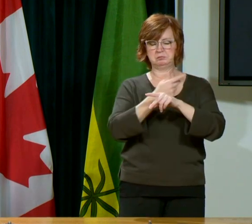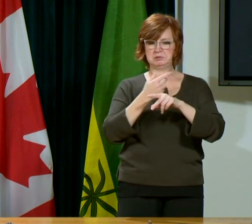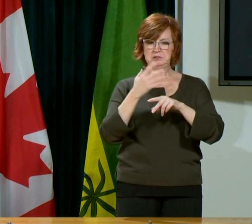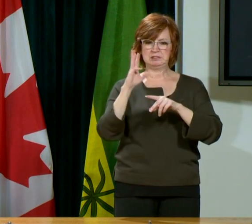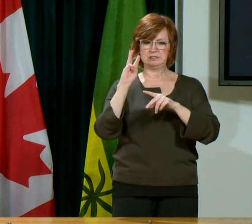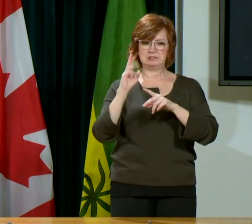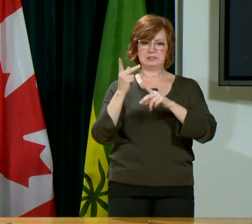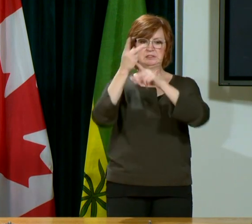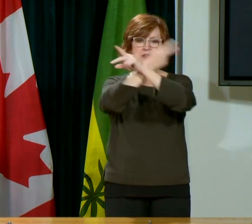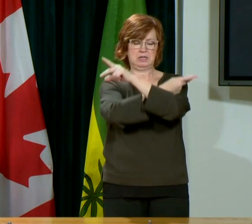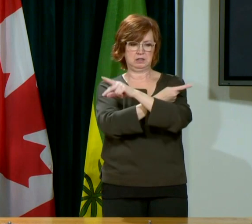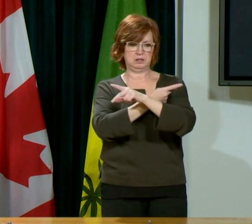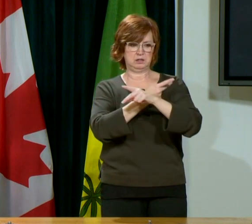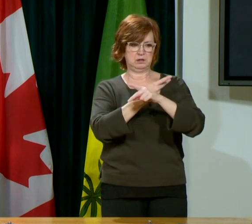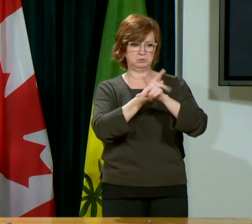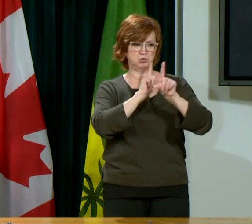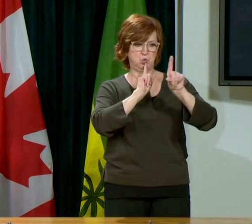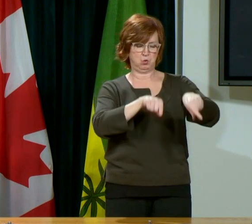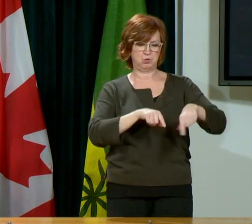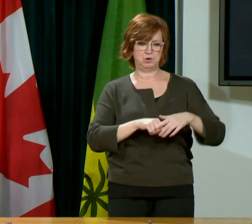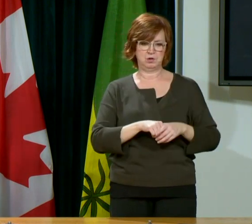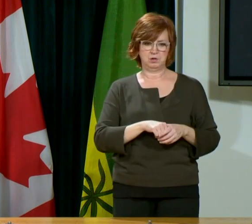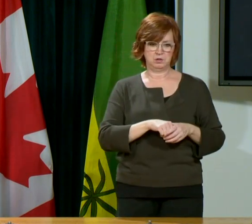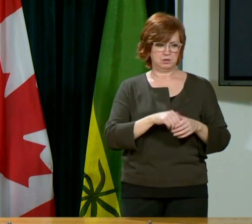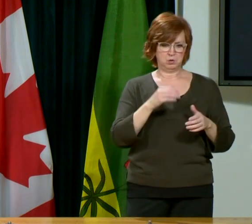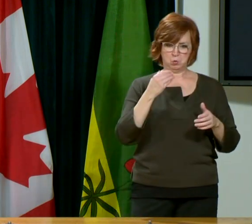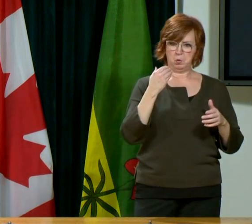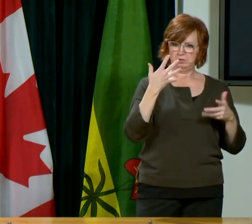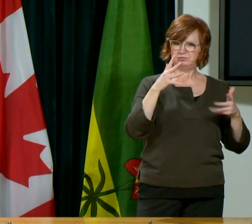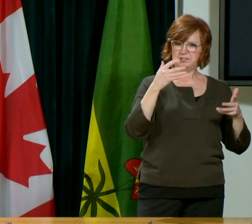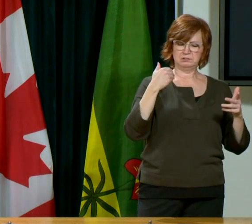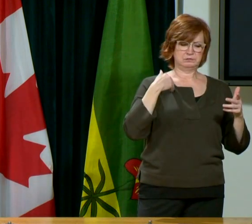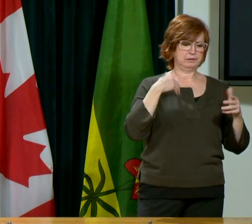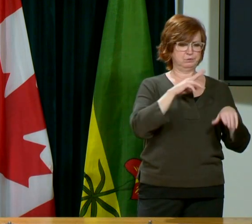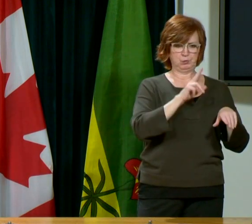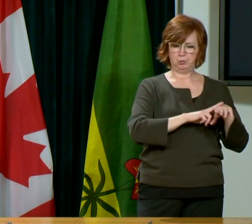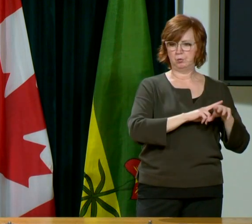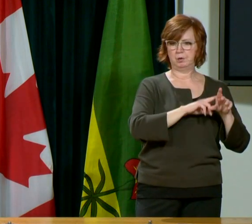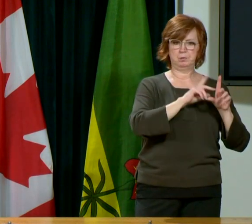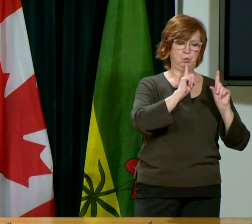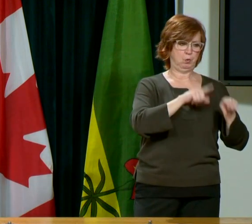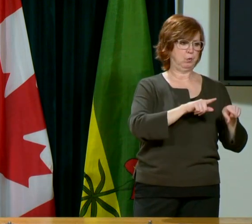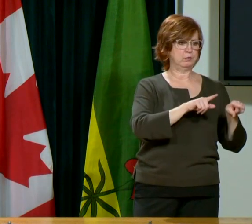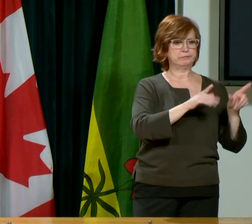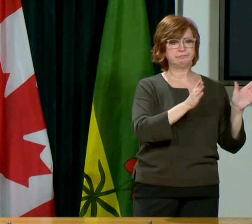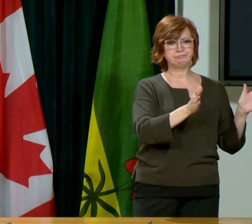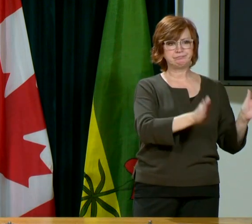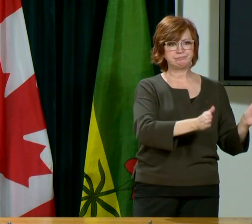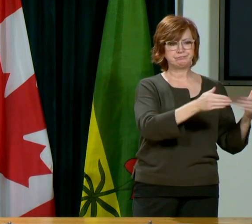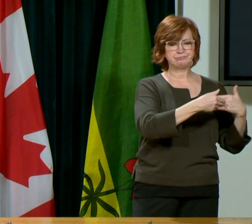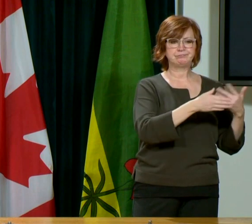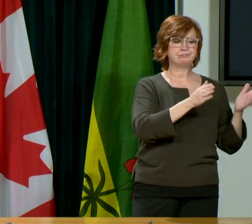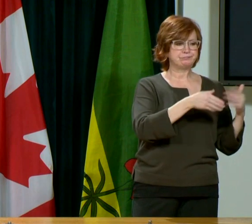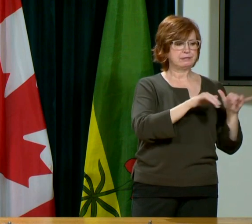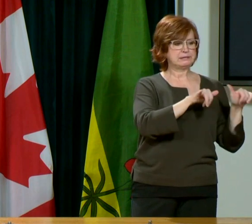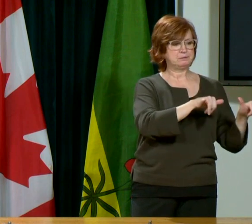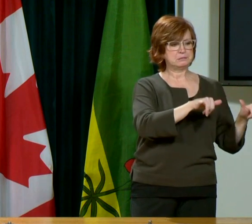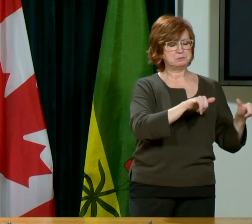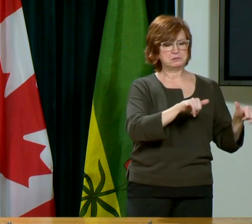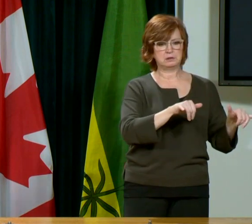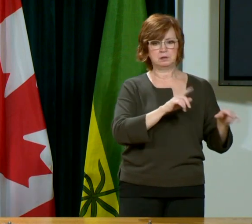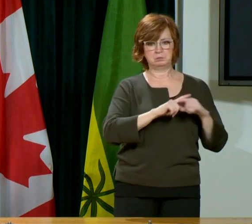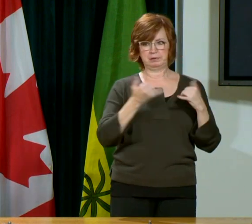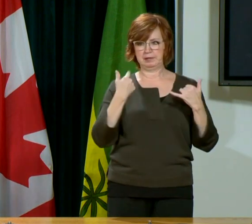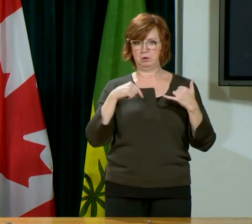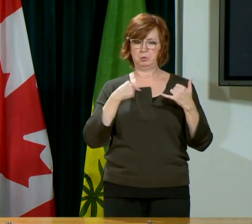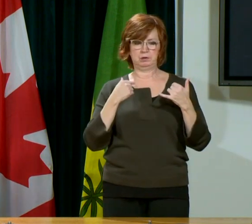our standing orders are. So our standing orders are still in place through our normal operations where we're doing full surgeries and that, and every other